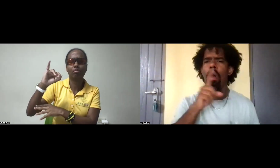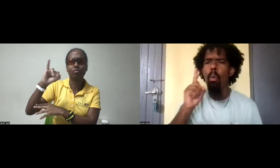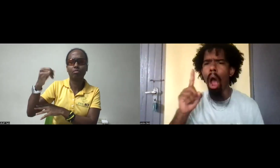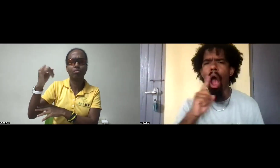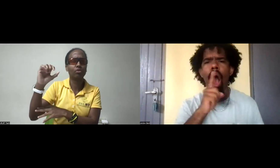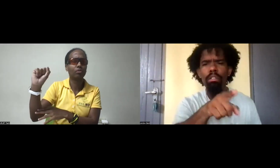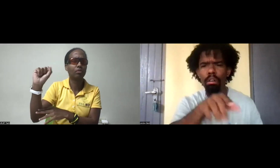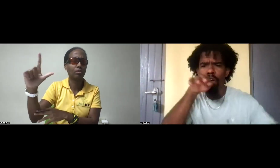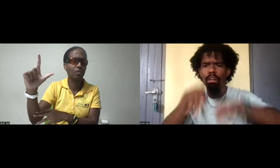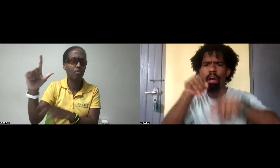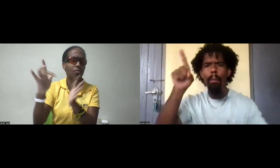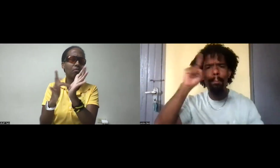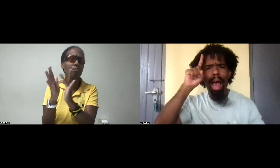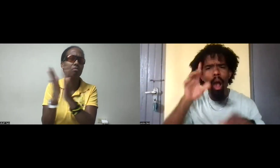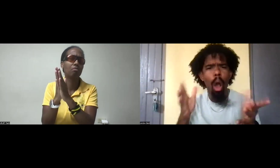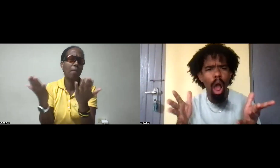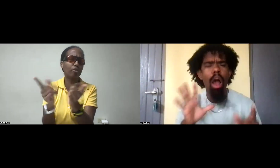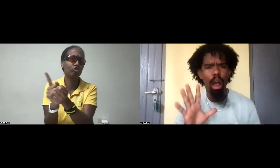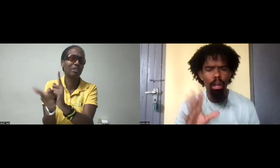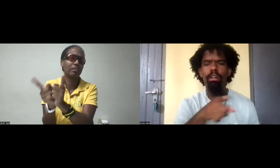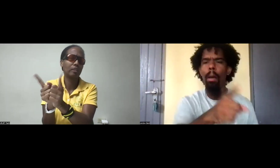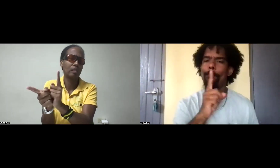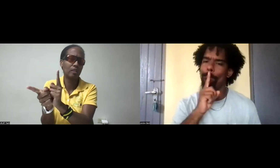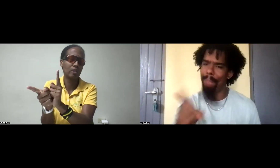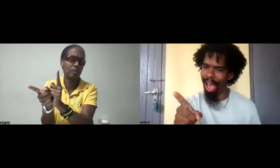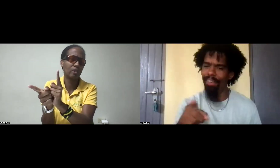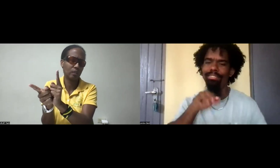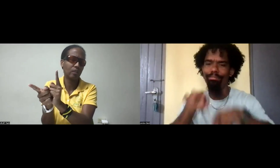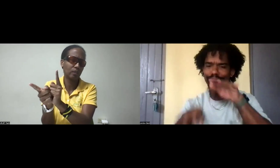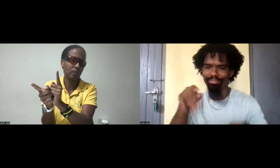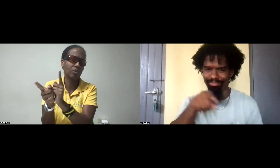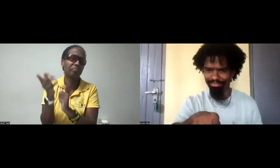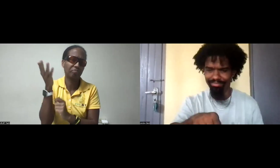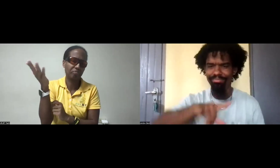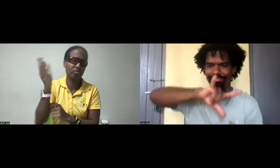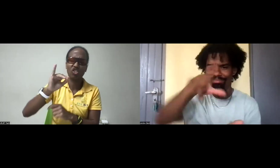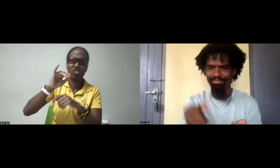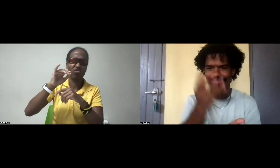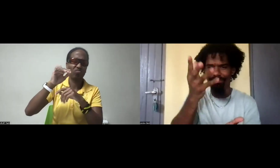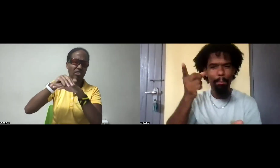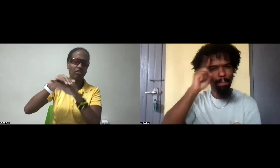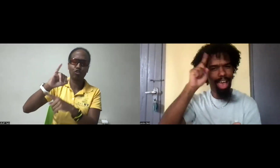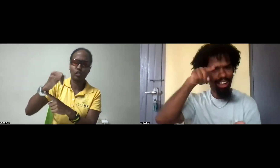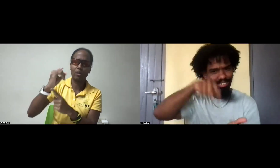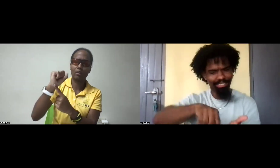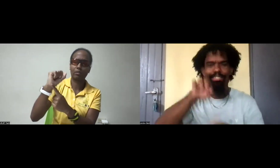name? It is JSL Bible Translations. All right,